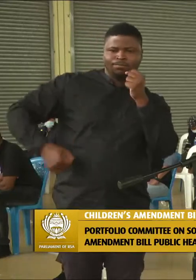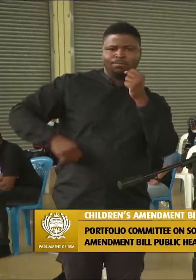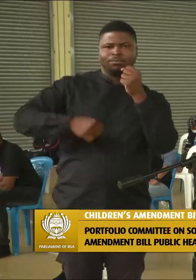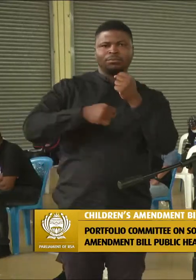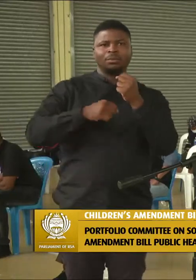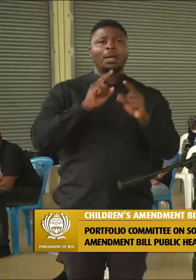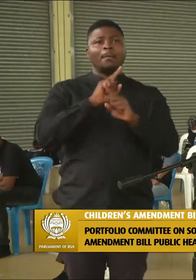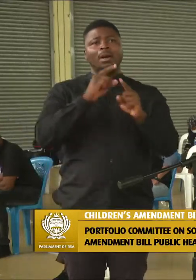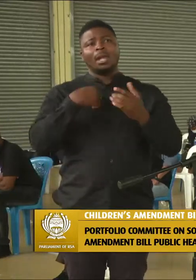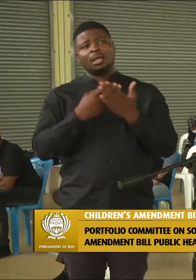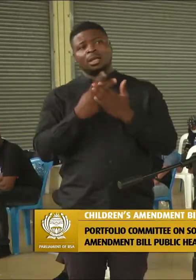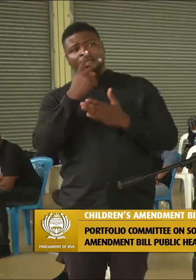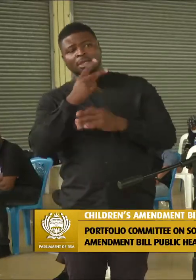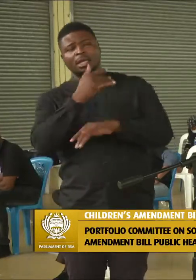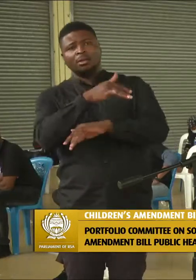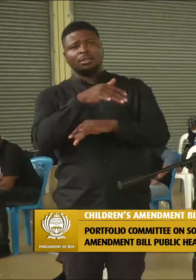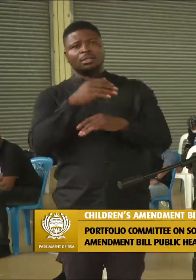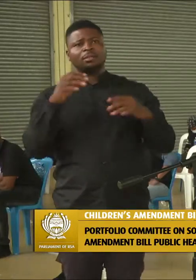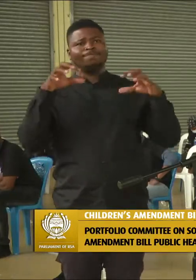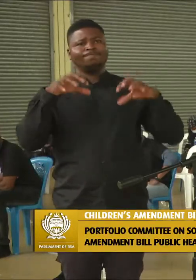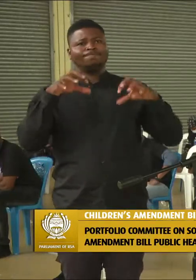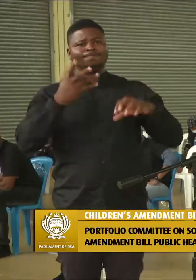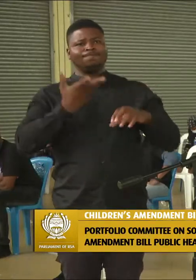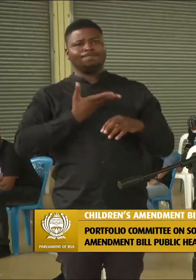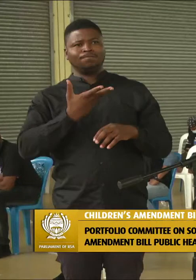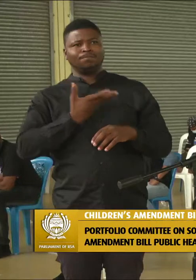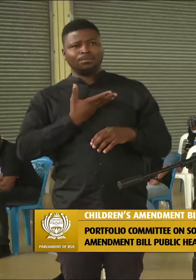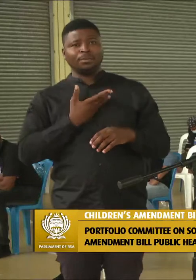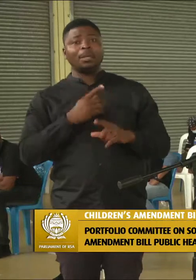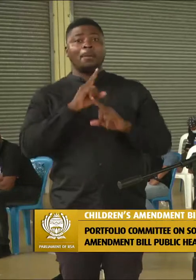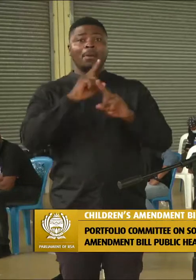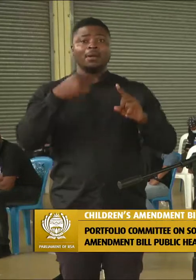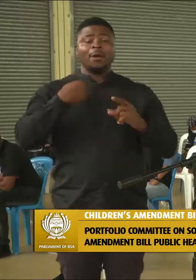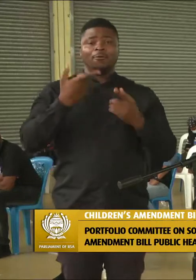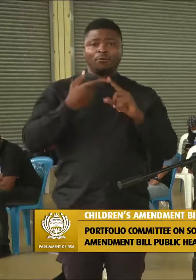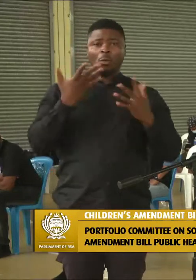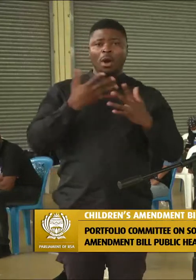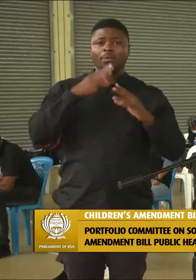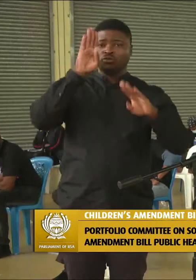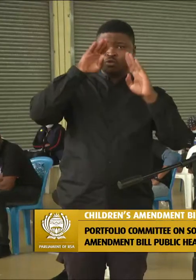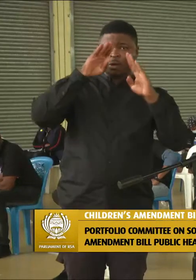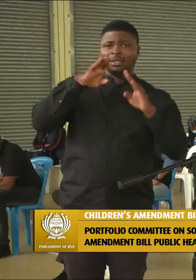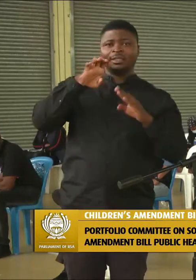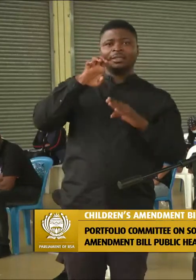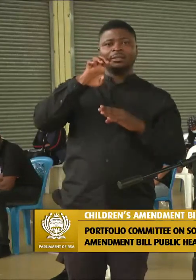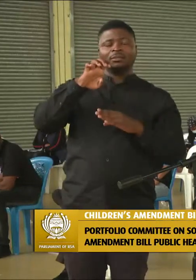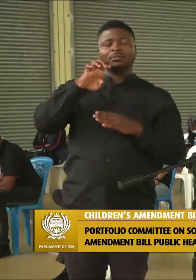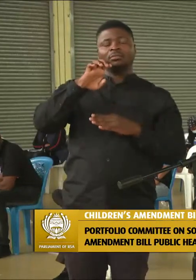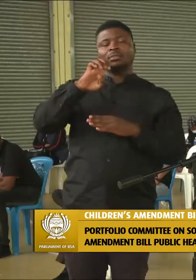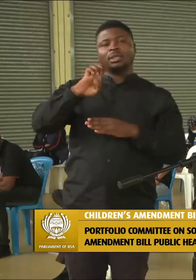the rain outside. Thina ke ngiphuma ECD. Inkinga yethu ke thina ECD.